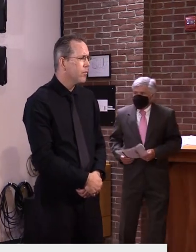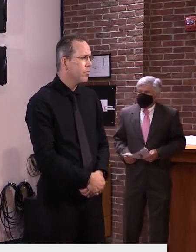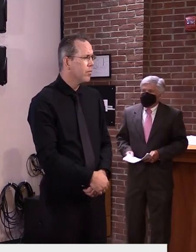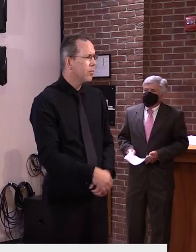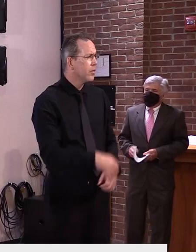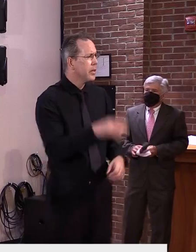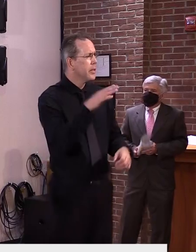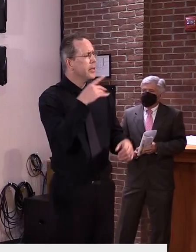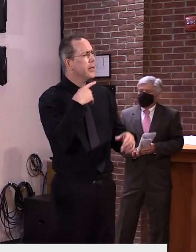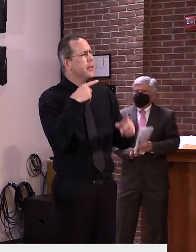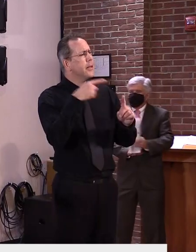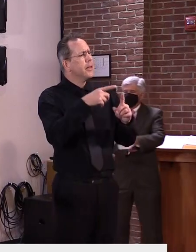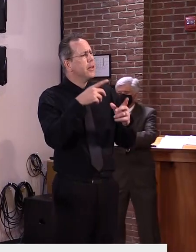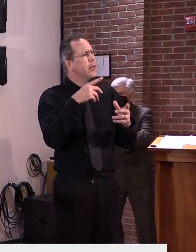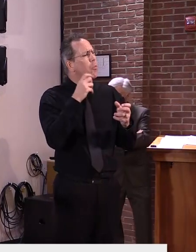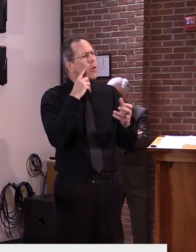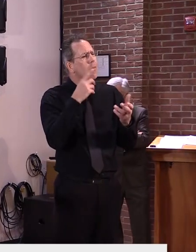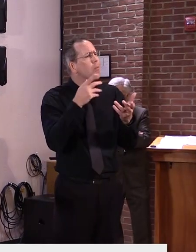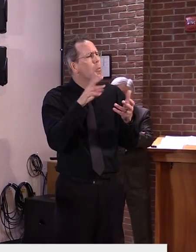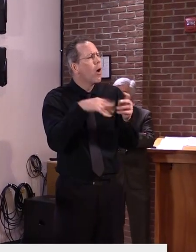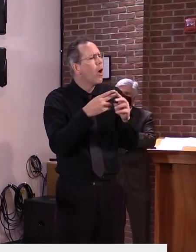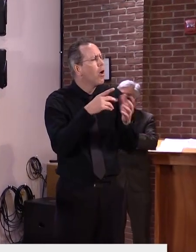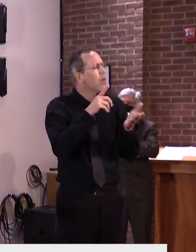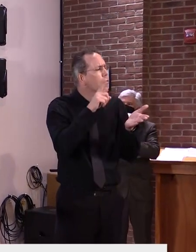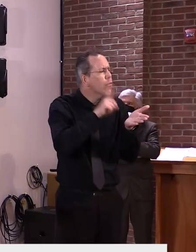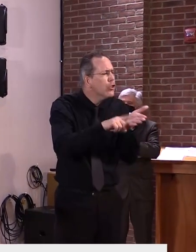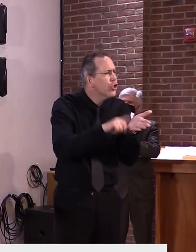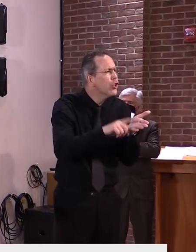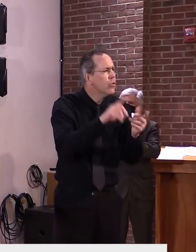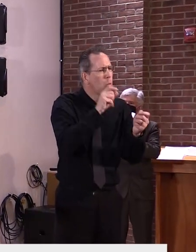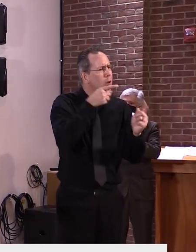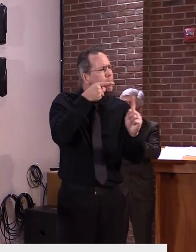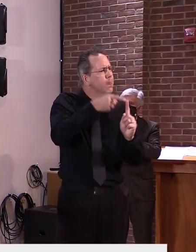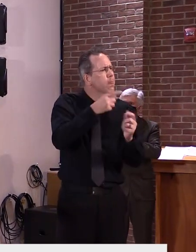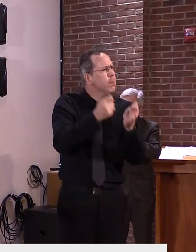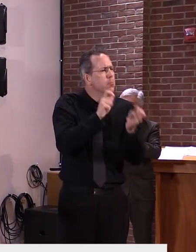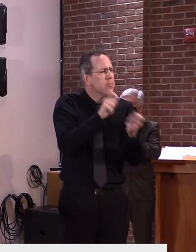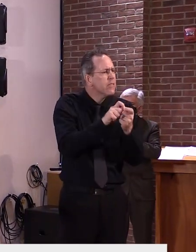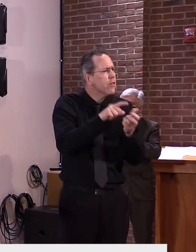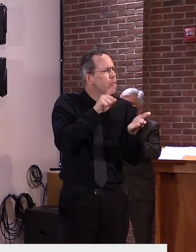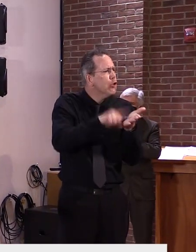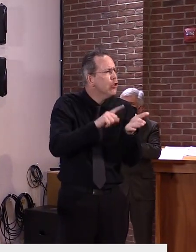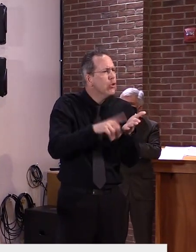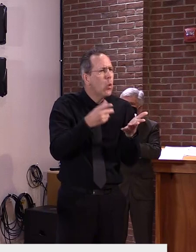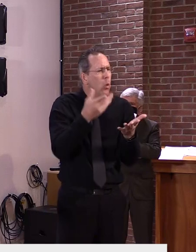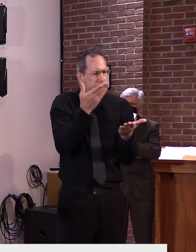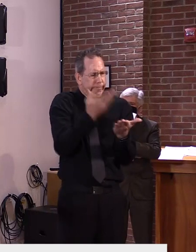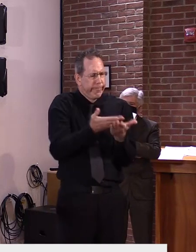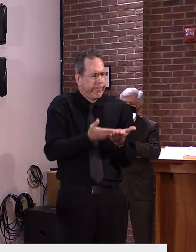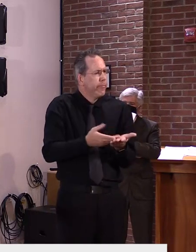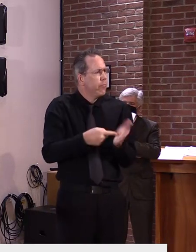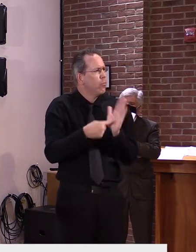What research is being done by your contract tracers or other employees